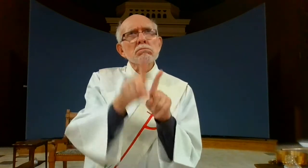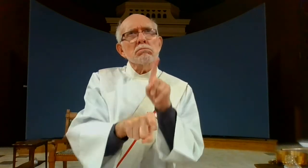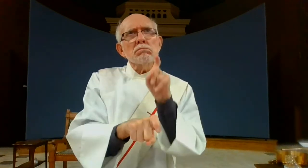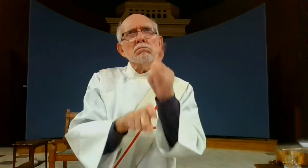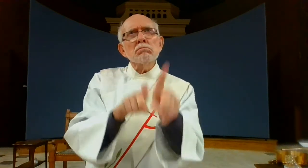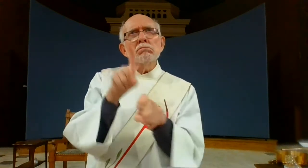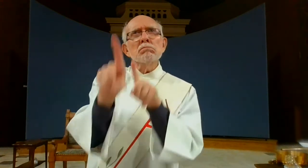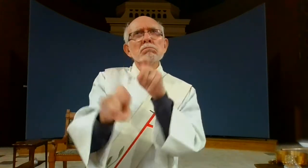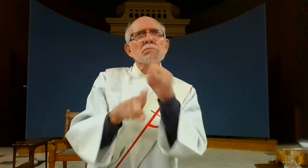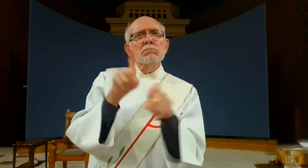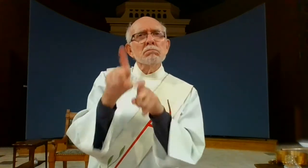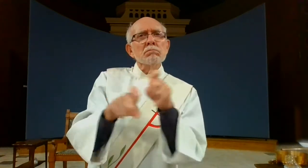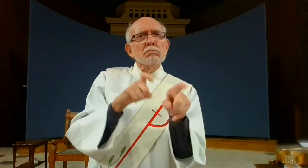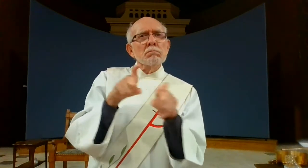and to ask questions of all of them,